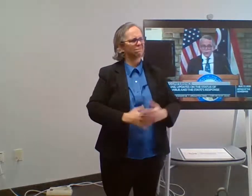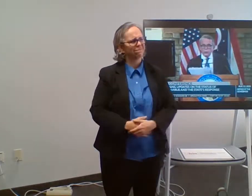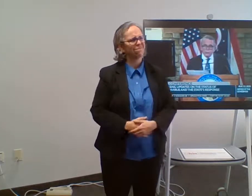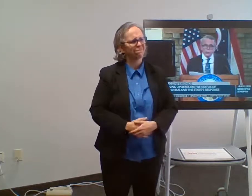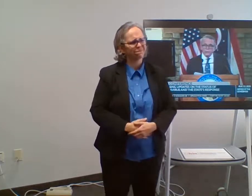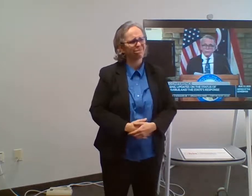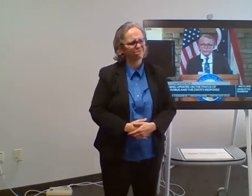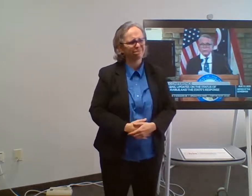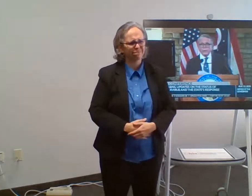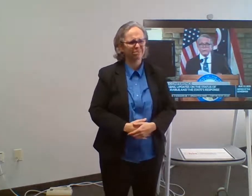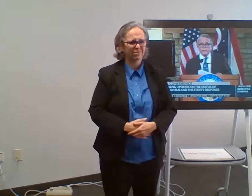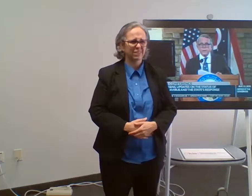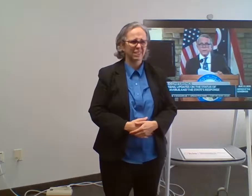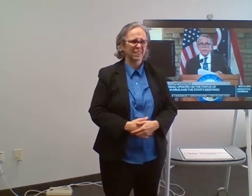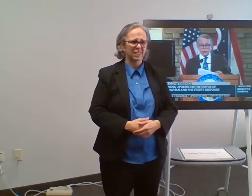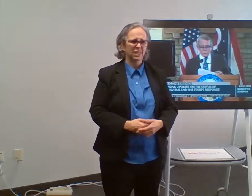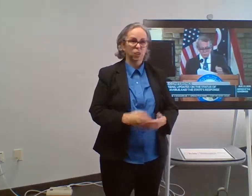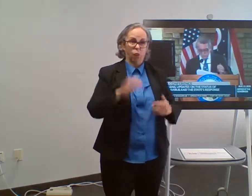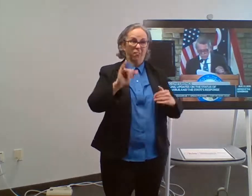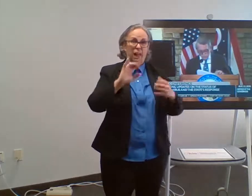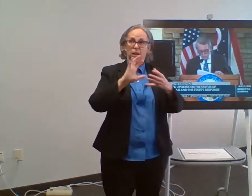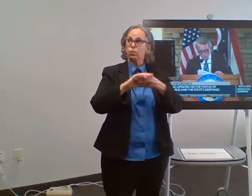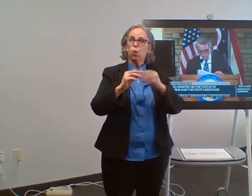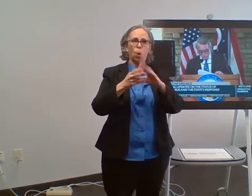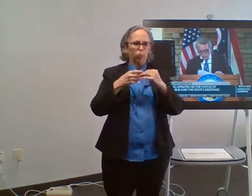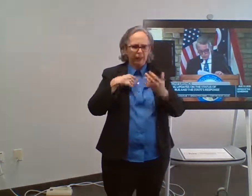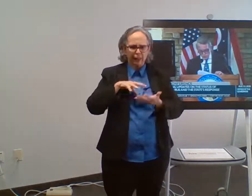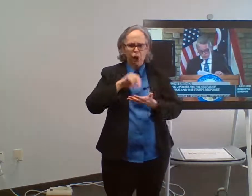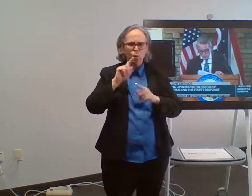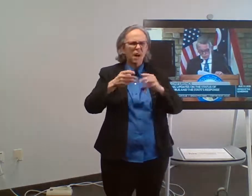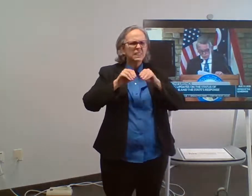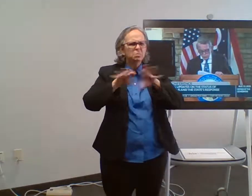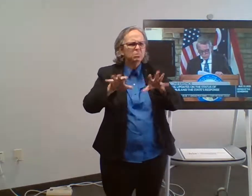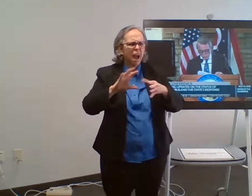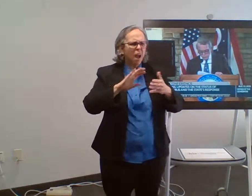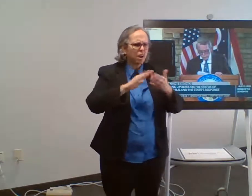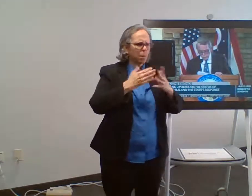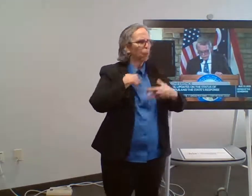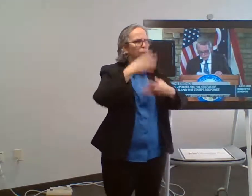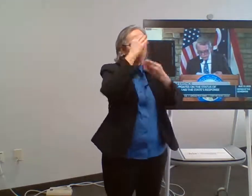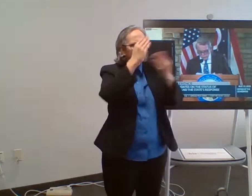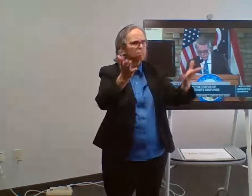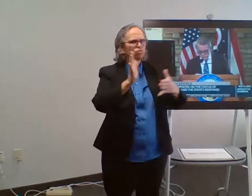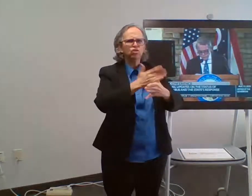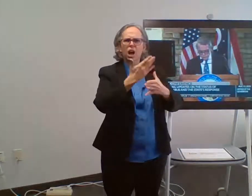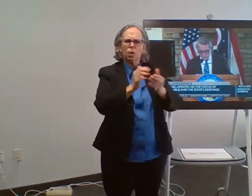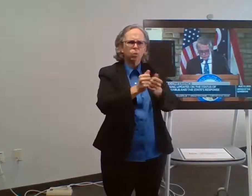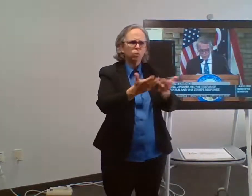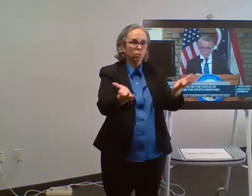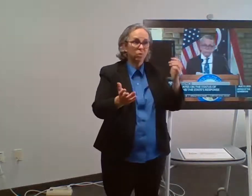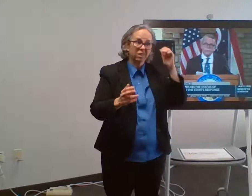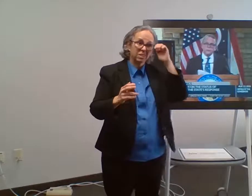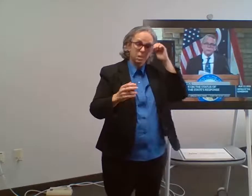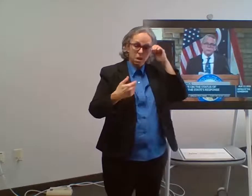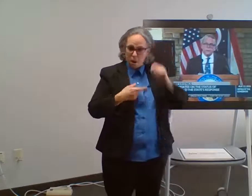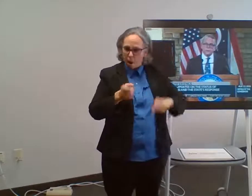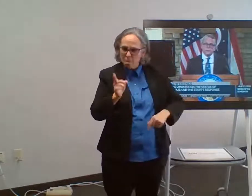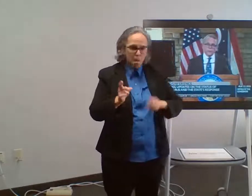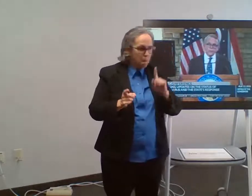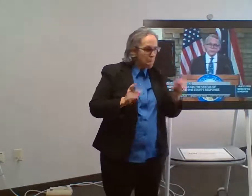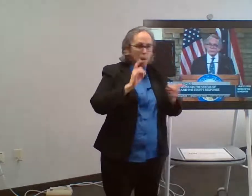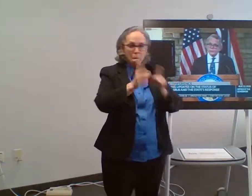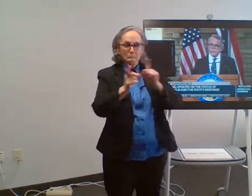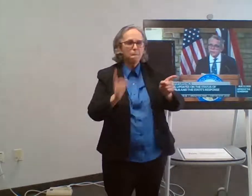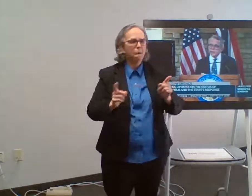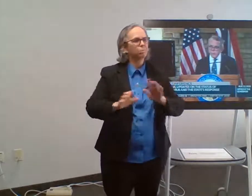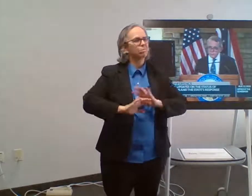to share these stories, again, not to be critical of anyone, but rather just to explain that these cases are